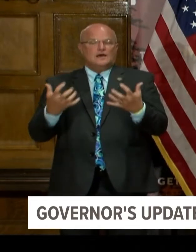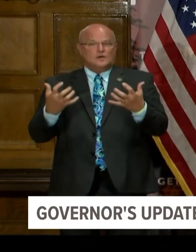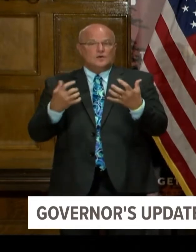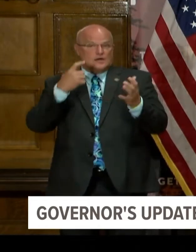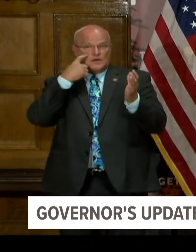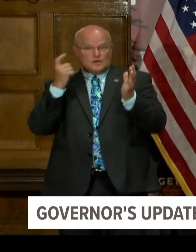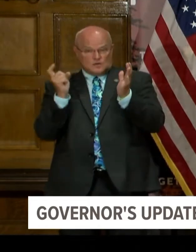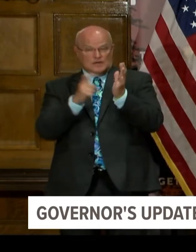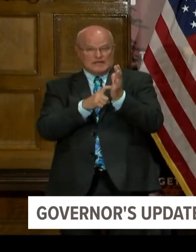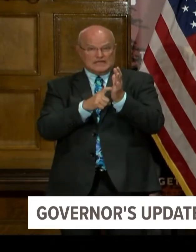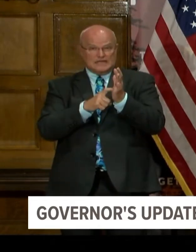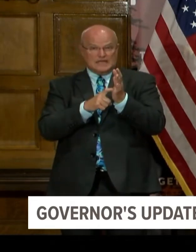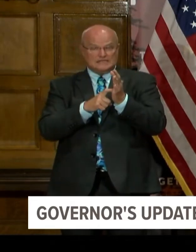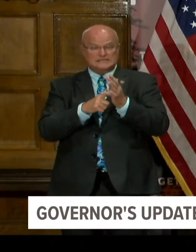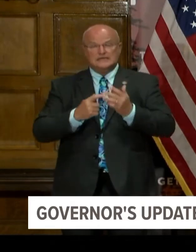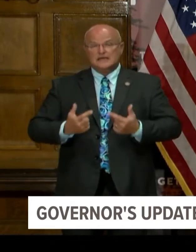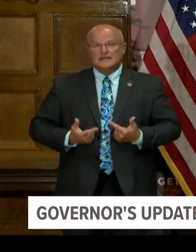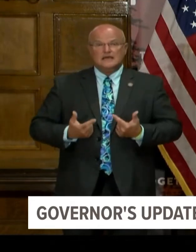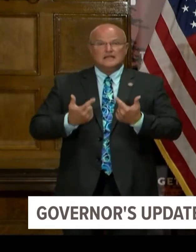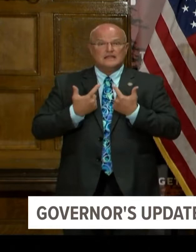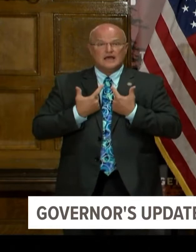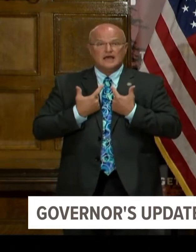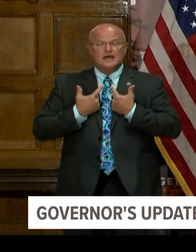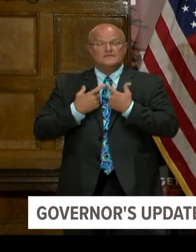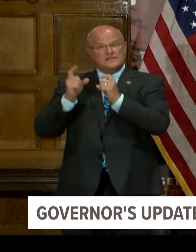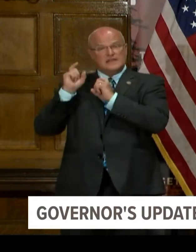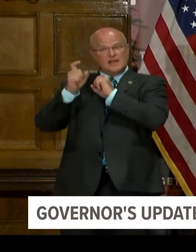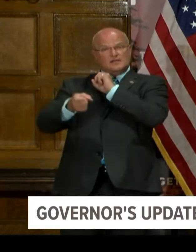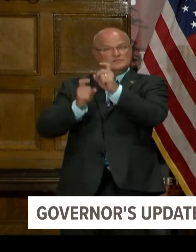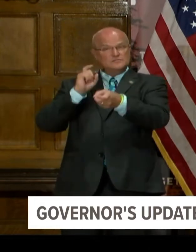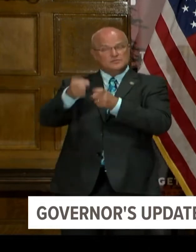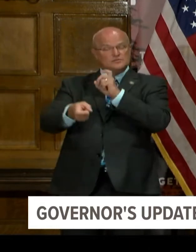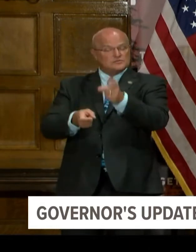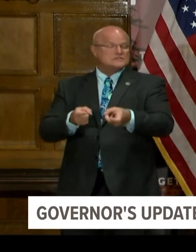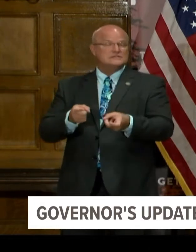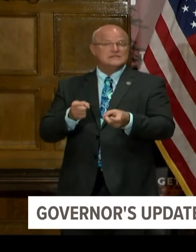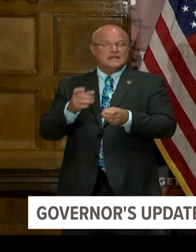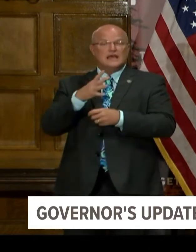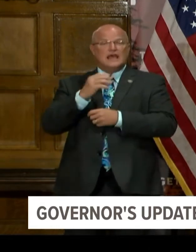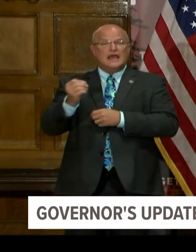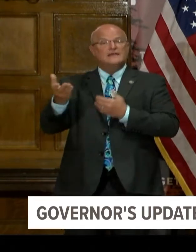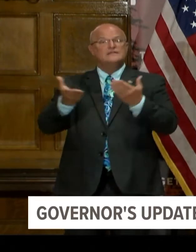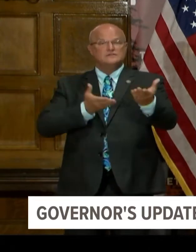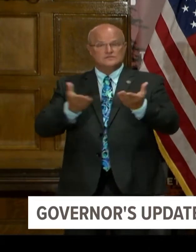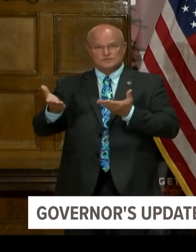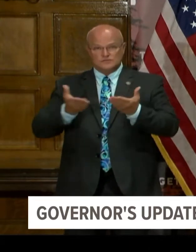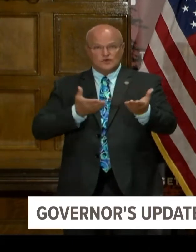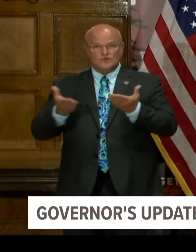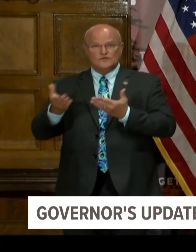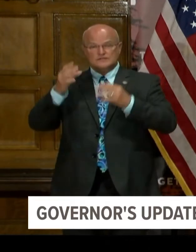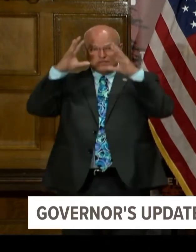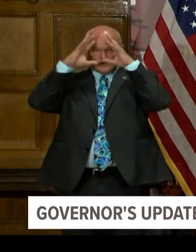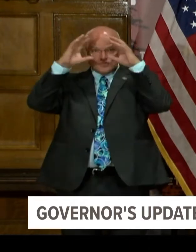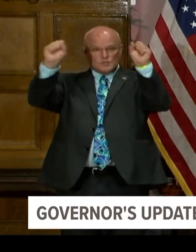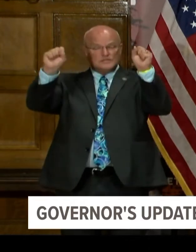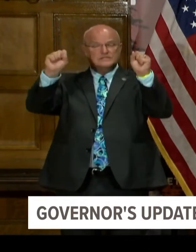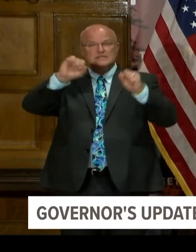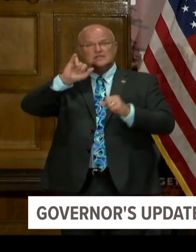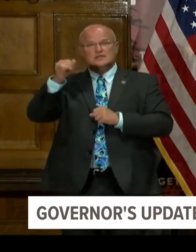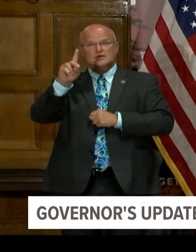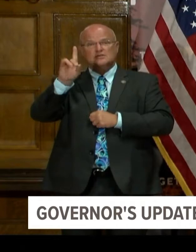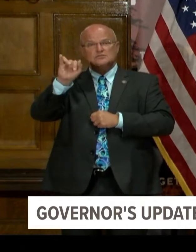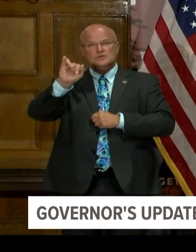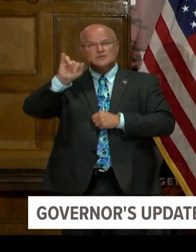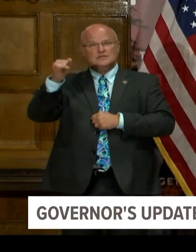to recognize the life, the contributions, and the service of Superintendent